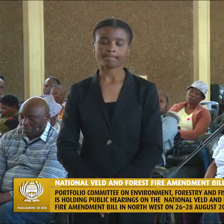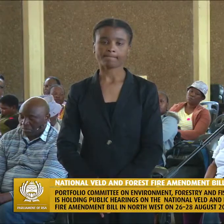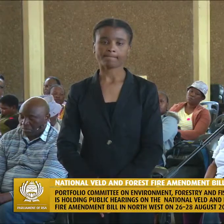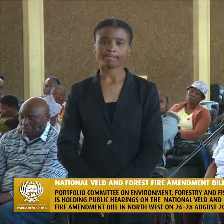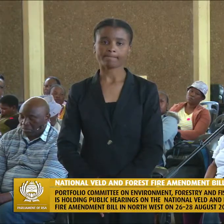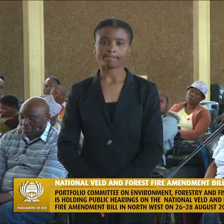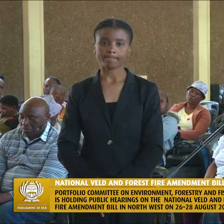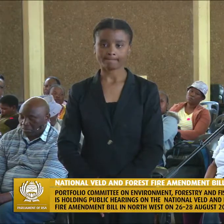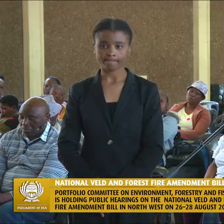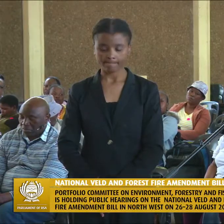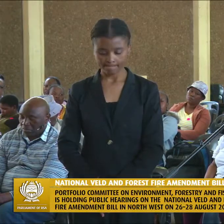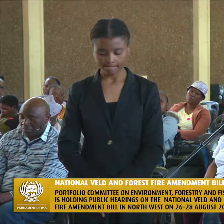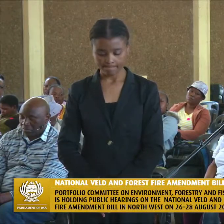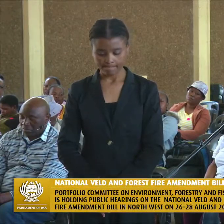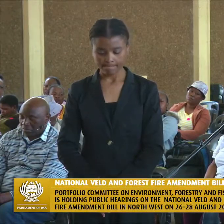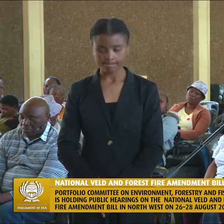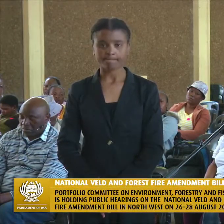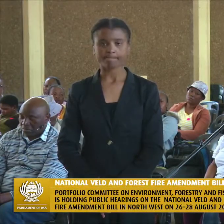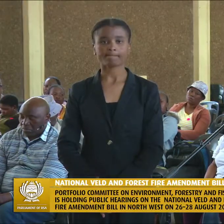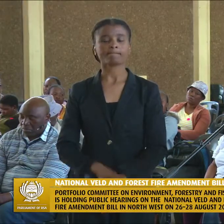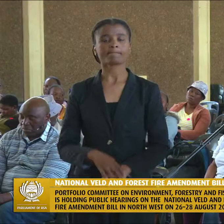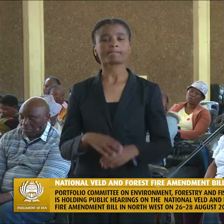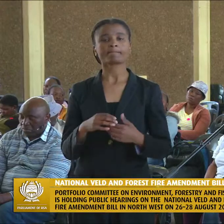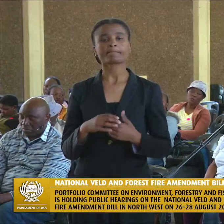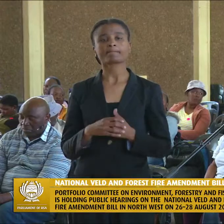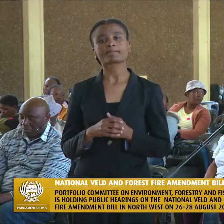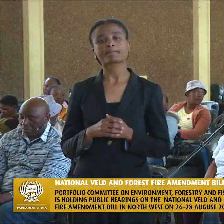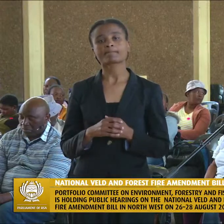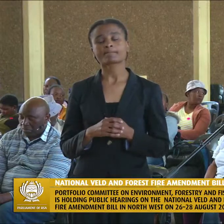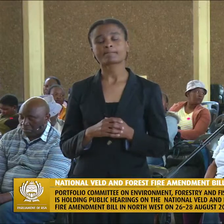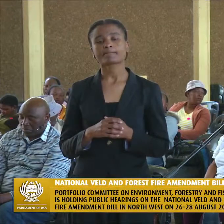the community can put the general public